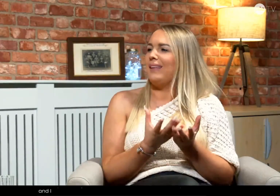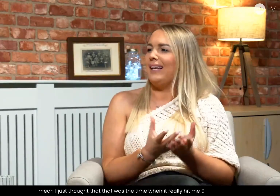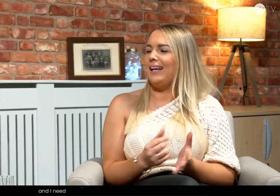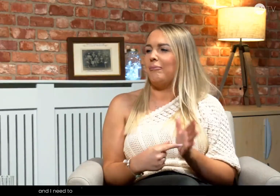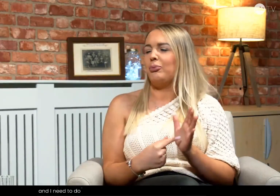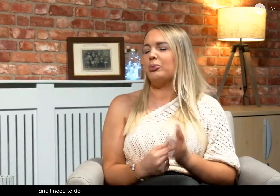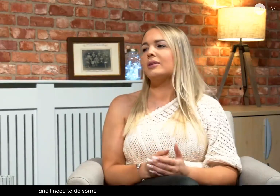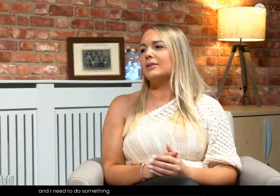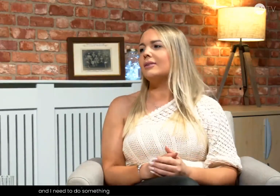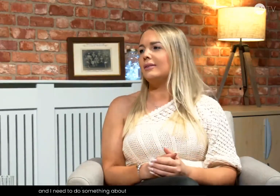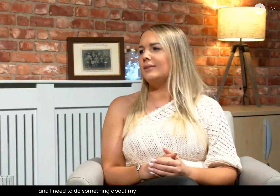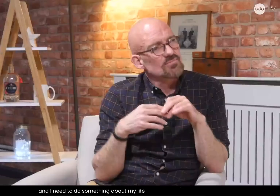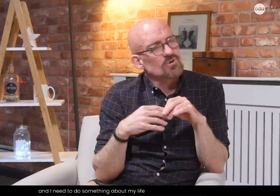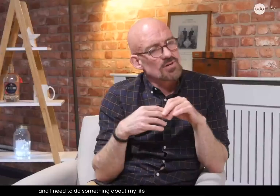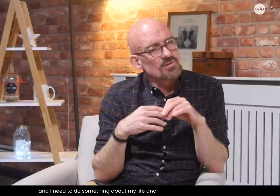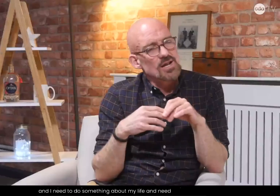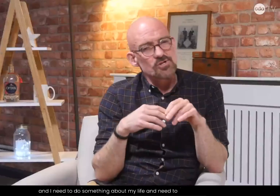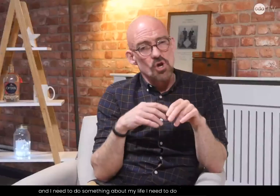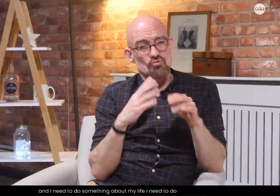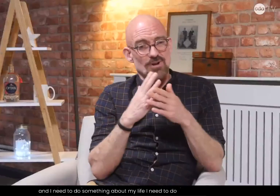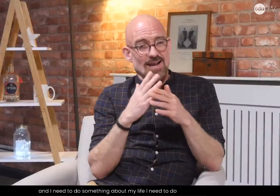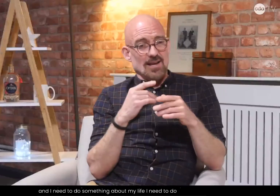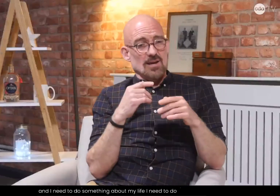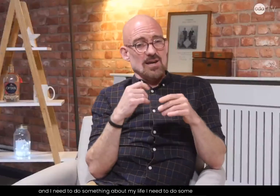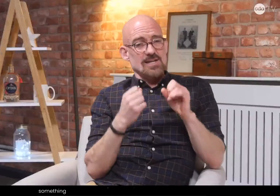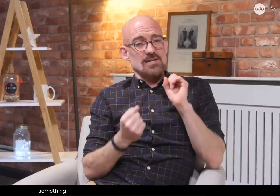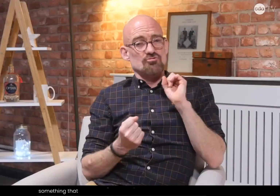to do something. That was really important.